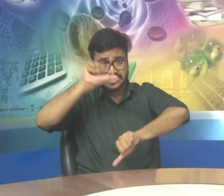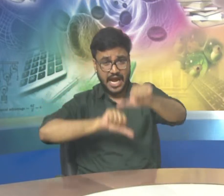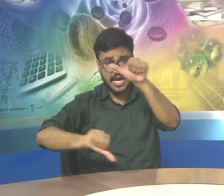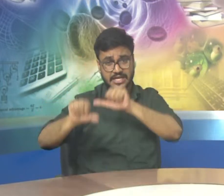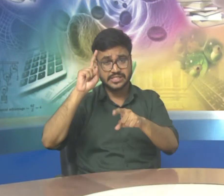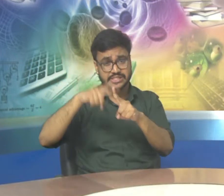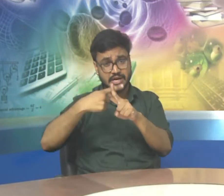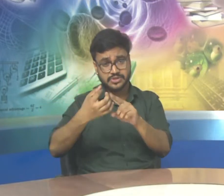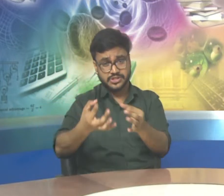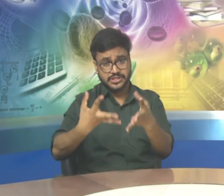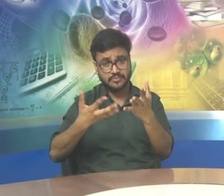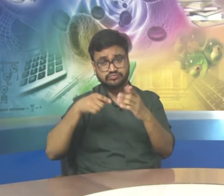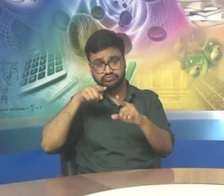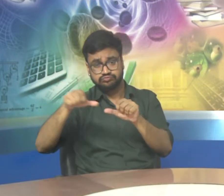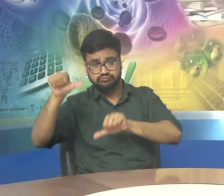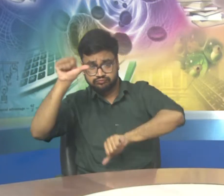defines them differently.